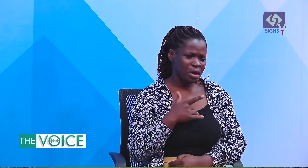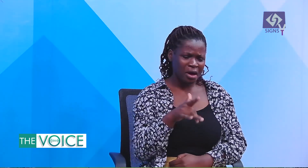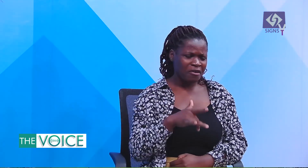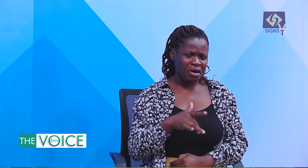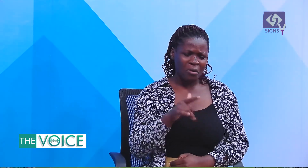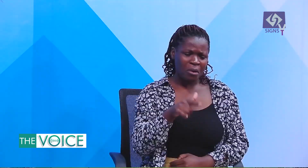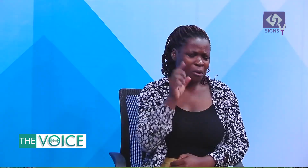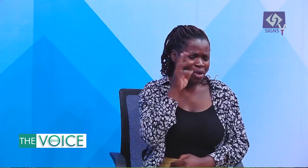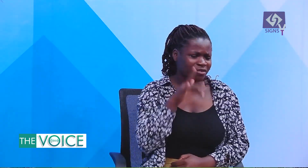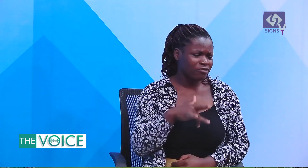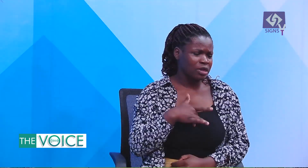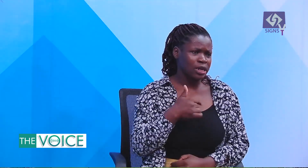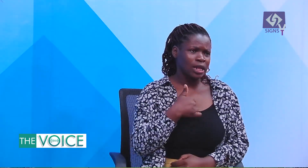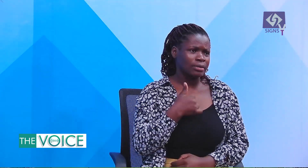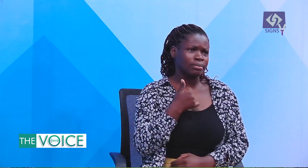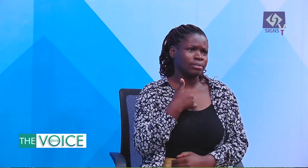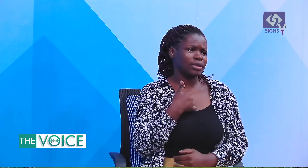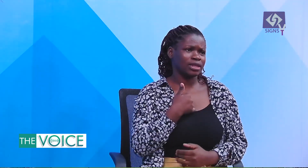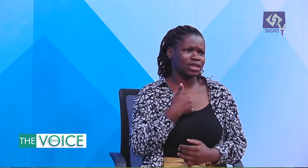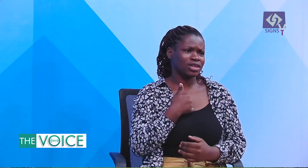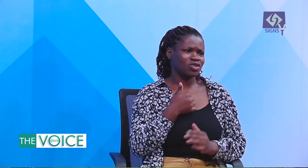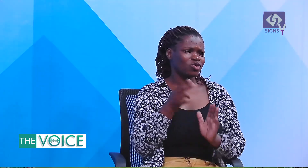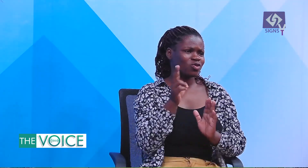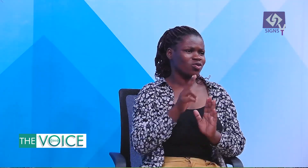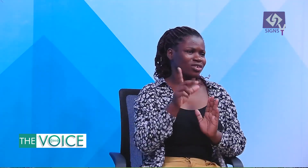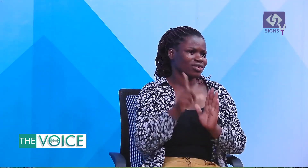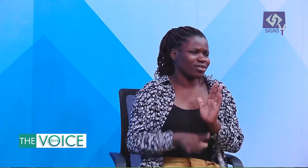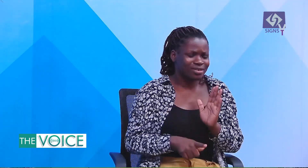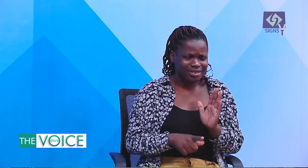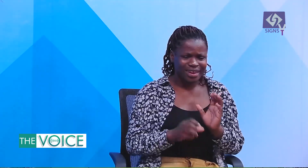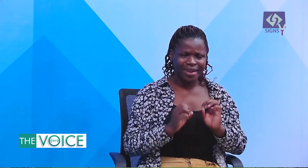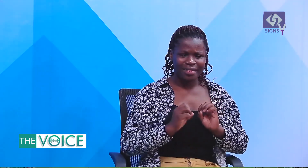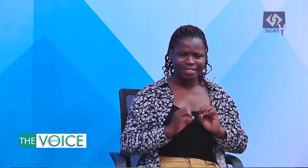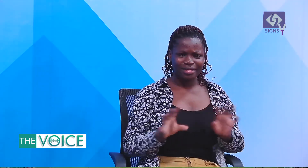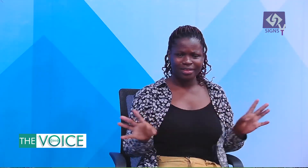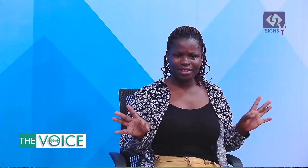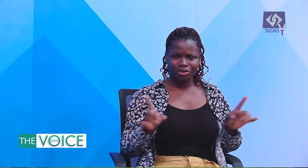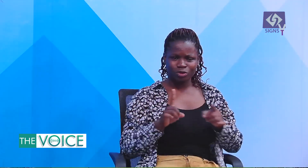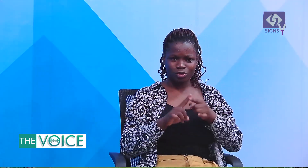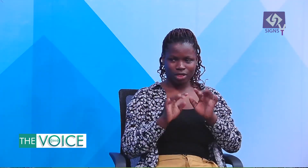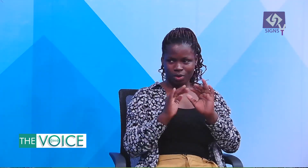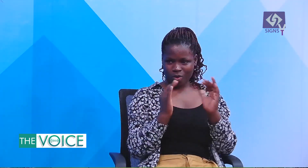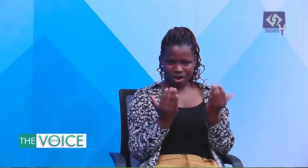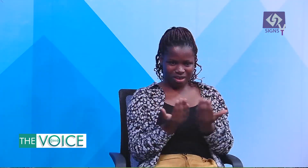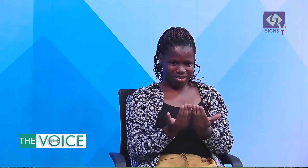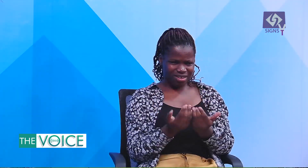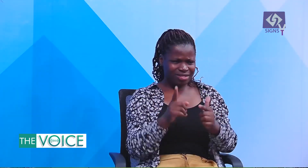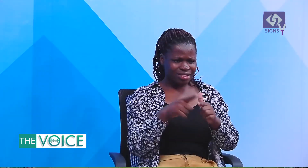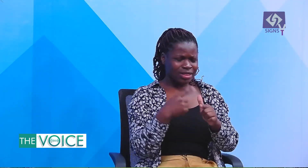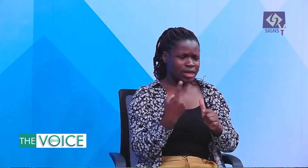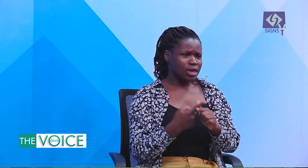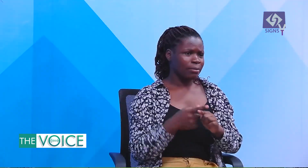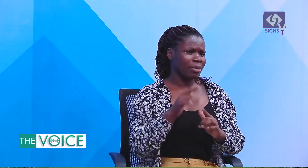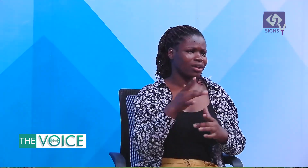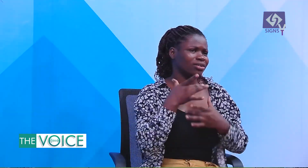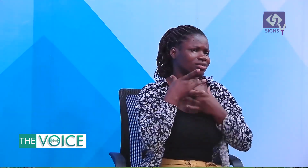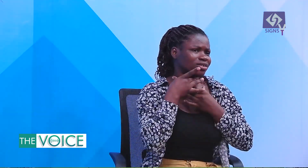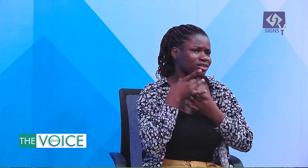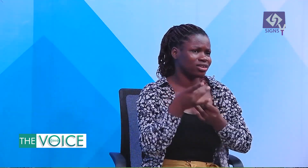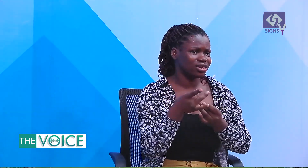is going to feel very bad. This child is going to be demoralized. This child is not going to be ready to face the